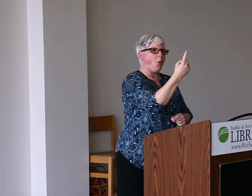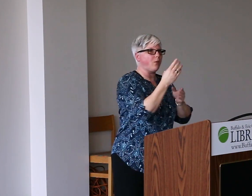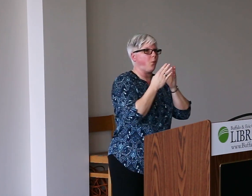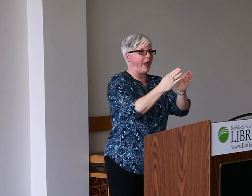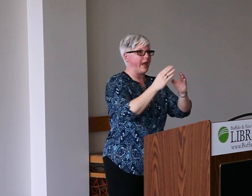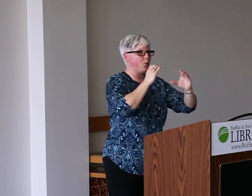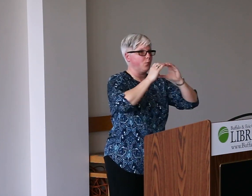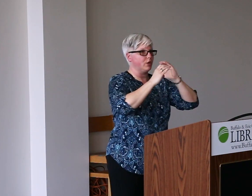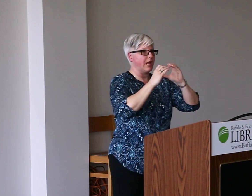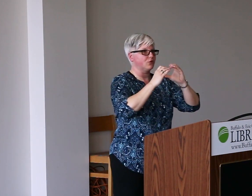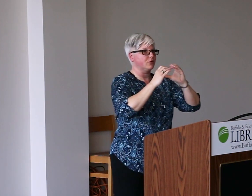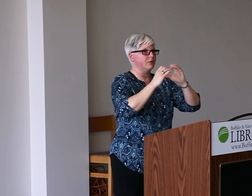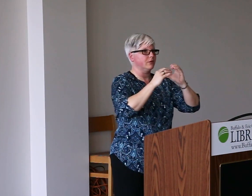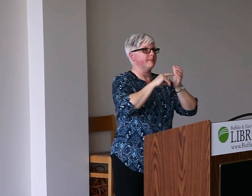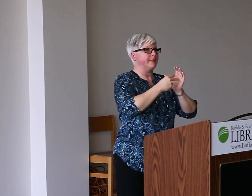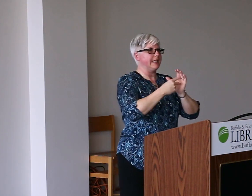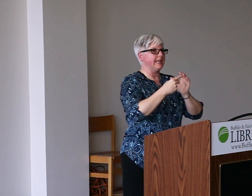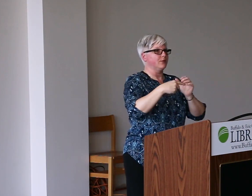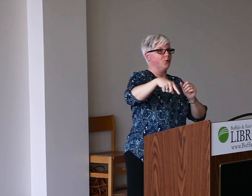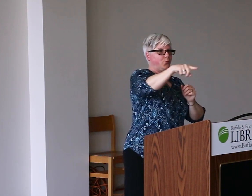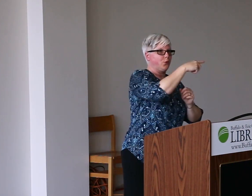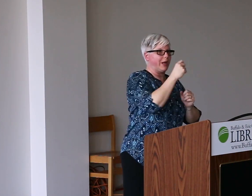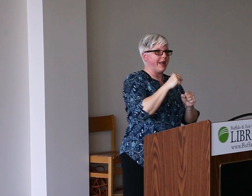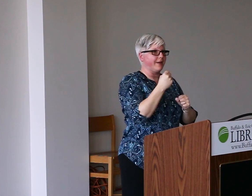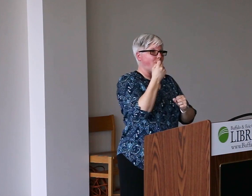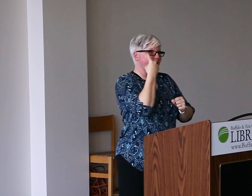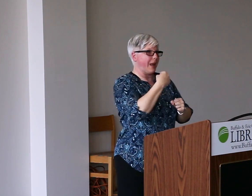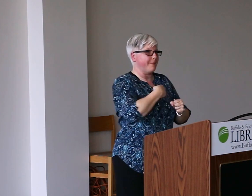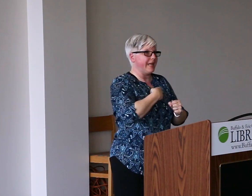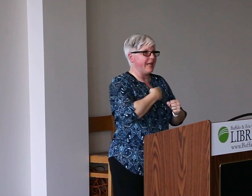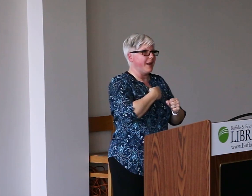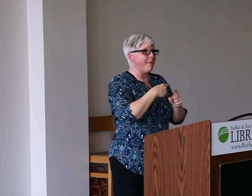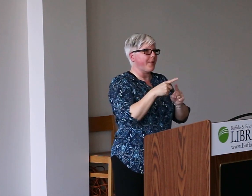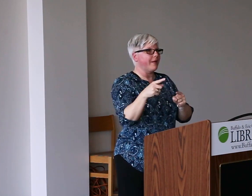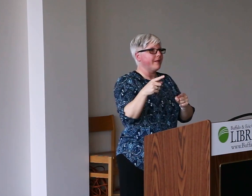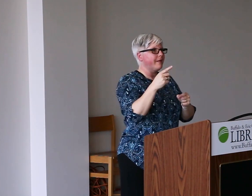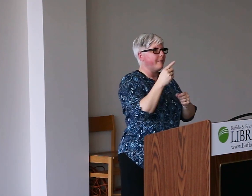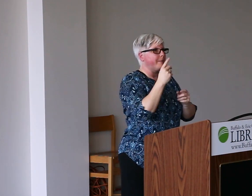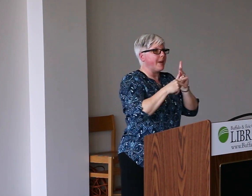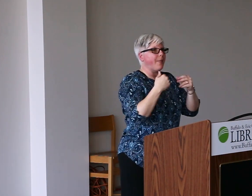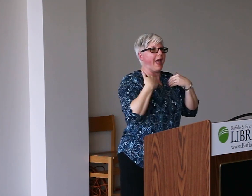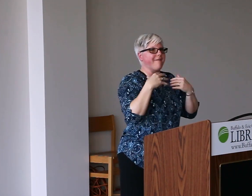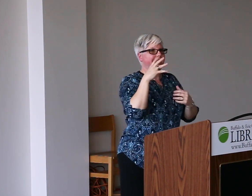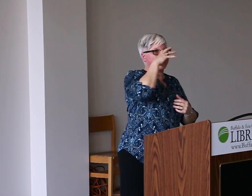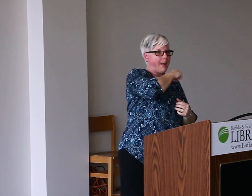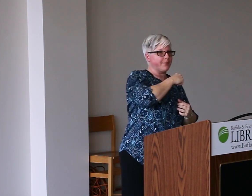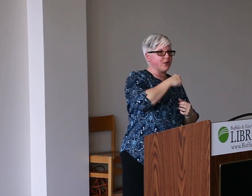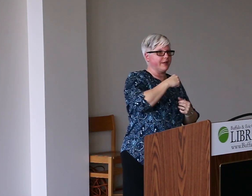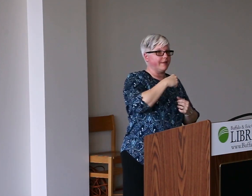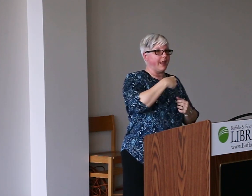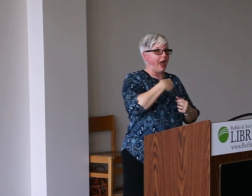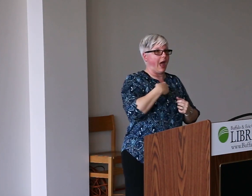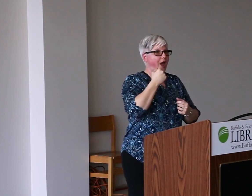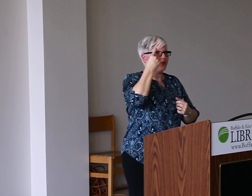does, but it's a one-way street communication, meaning you can understand me, and then people